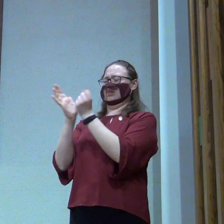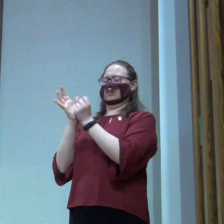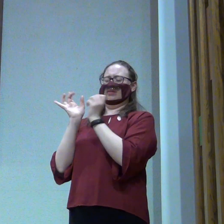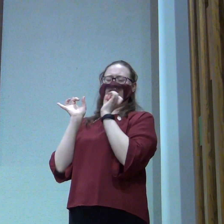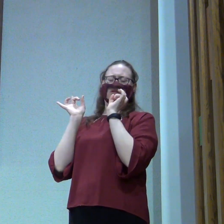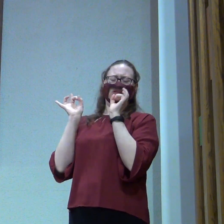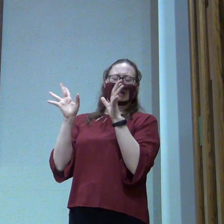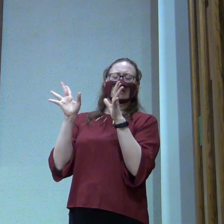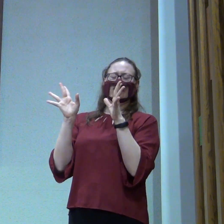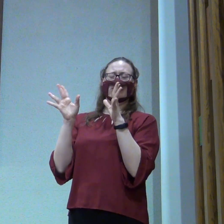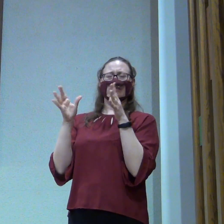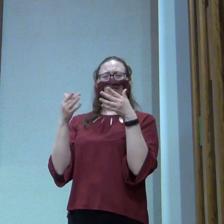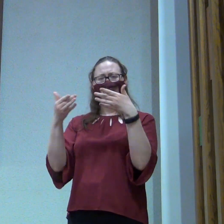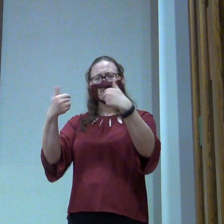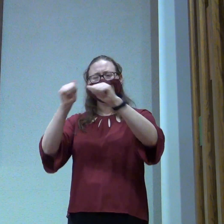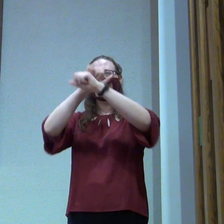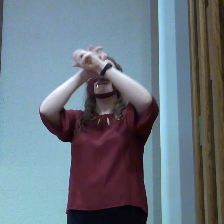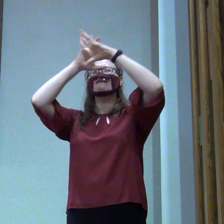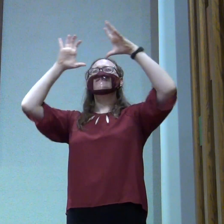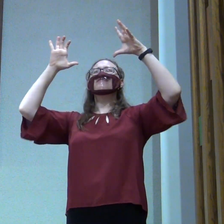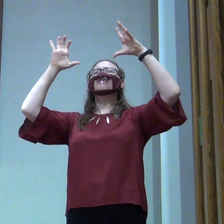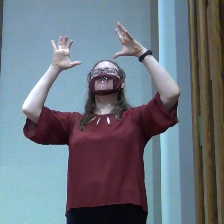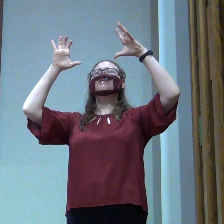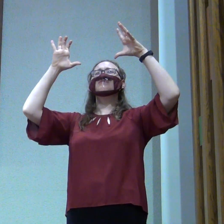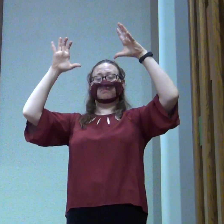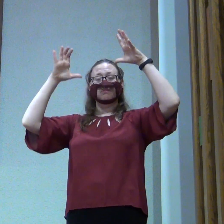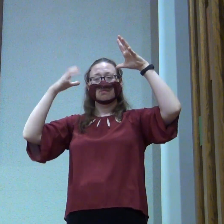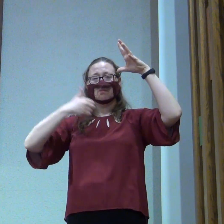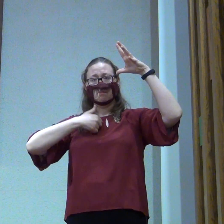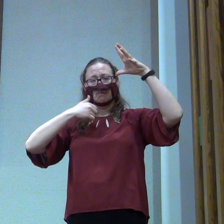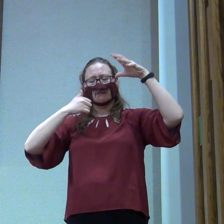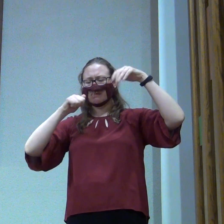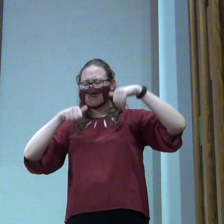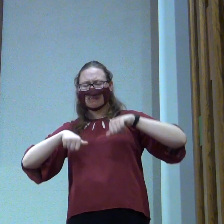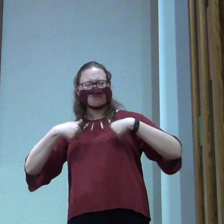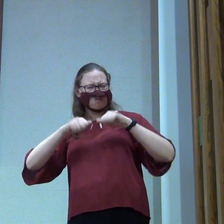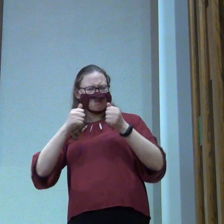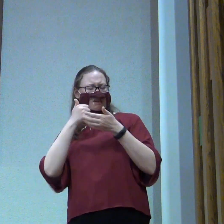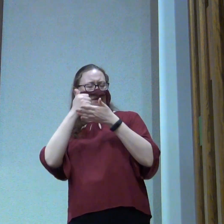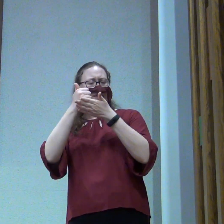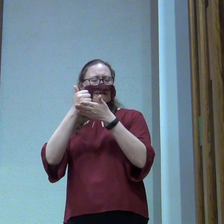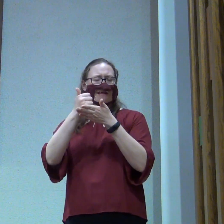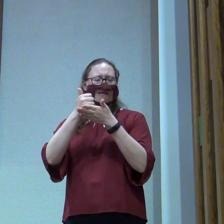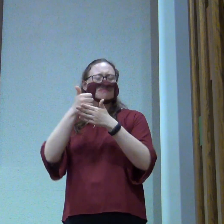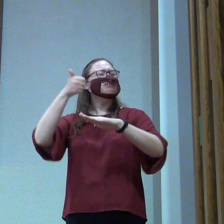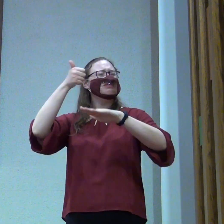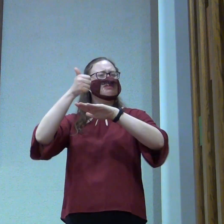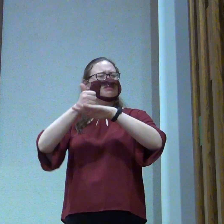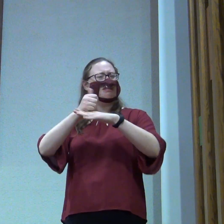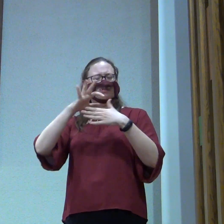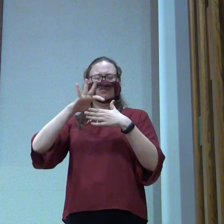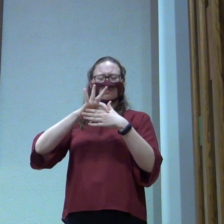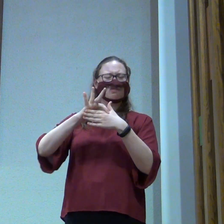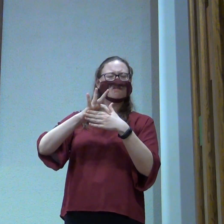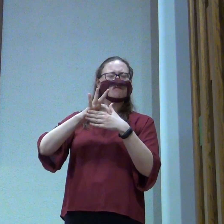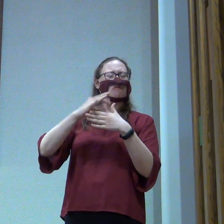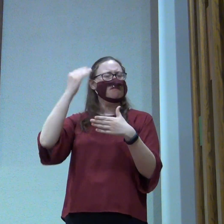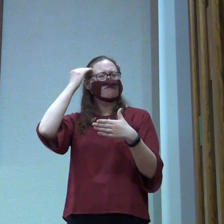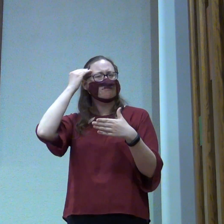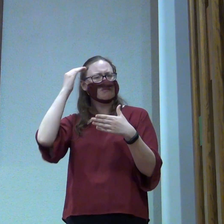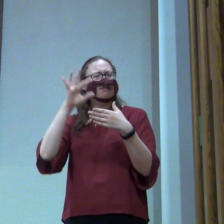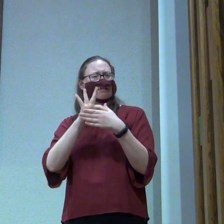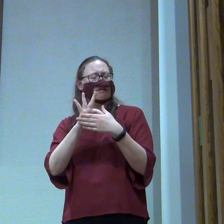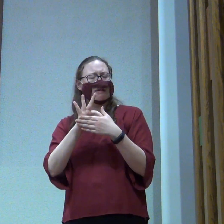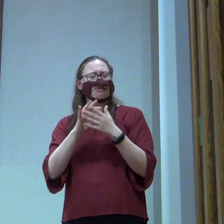to place it in a context that's maybe a little more familiar to us,